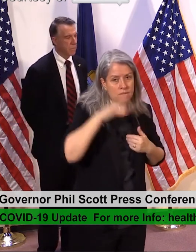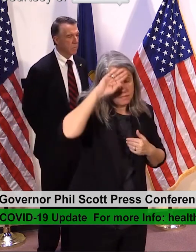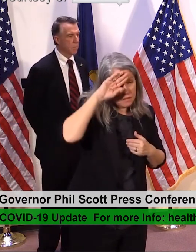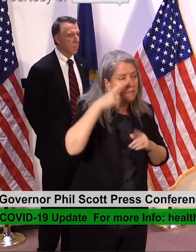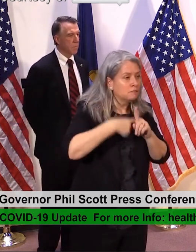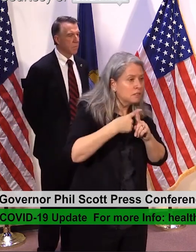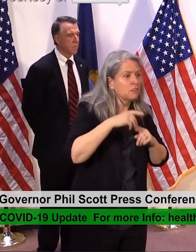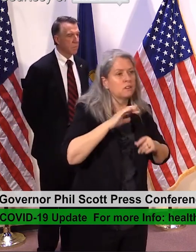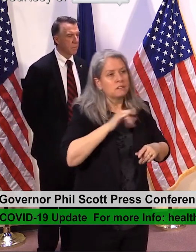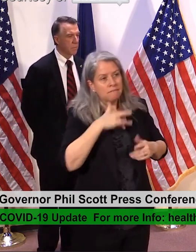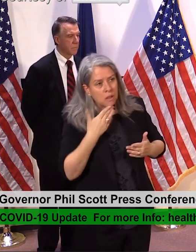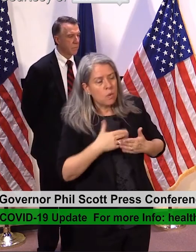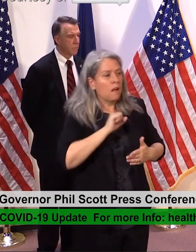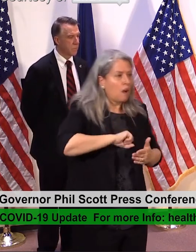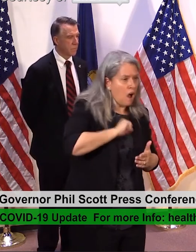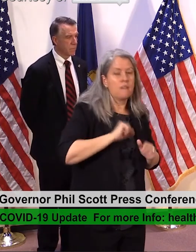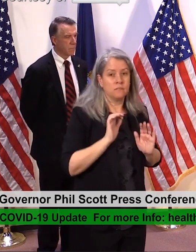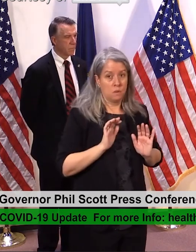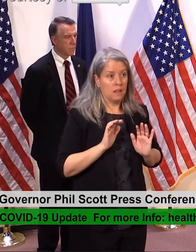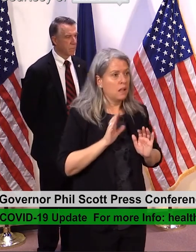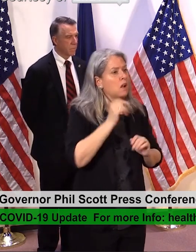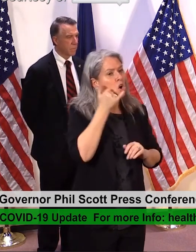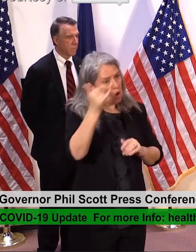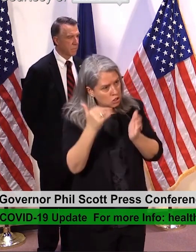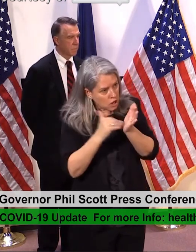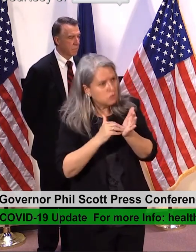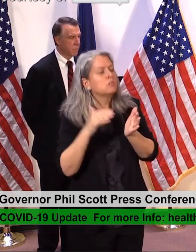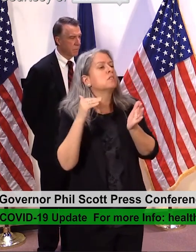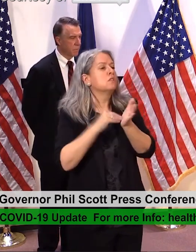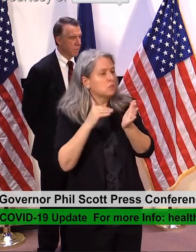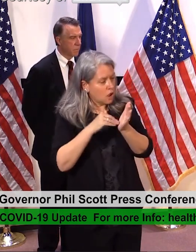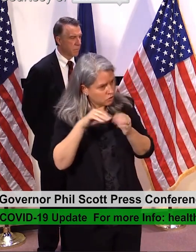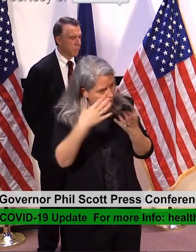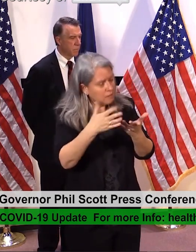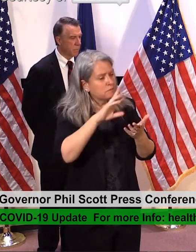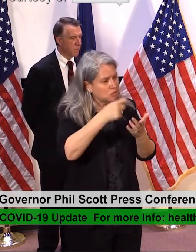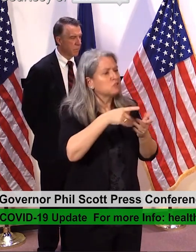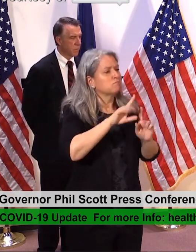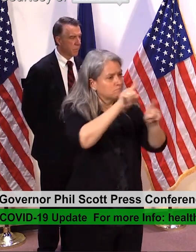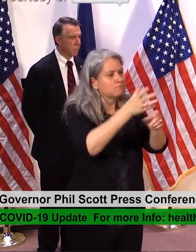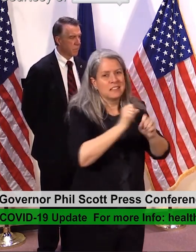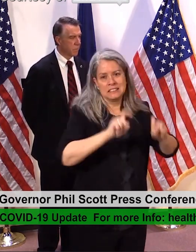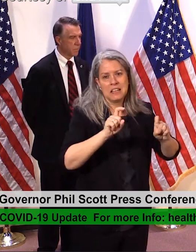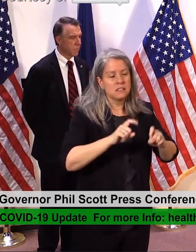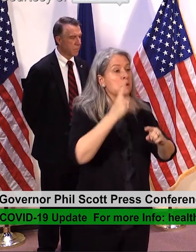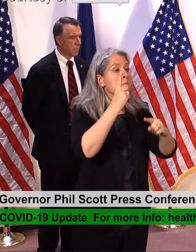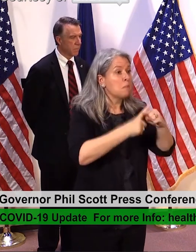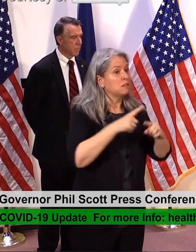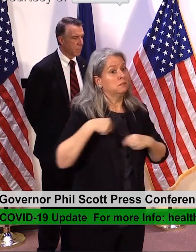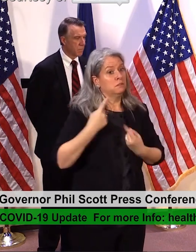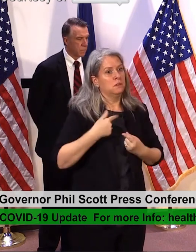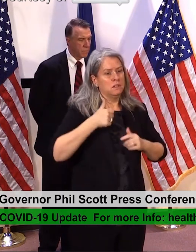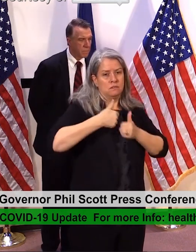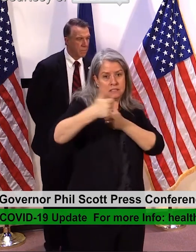as for our surveillance and understanding how we're doing with all of the mitigation interventions like social distancing that have been